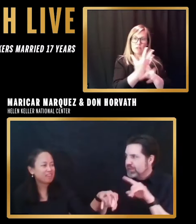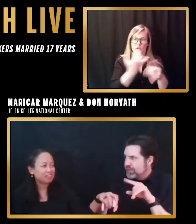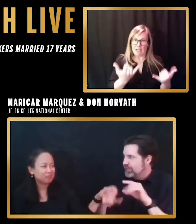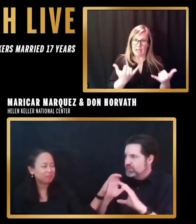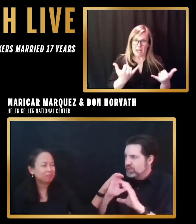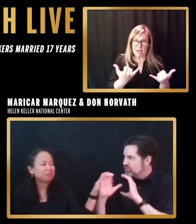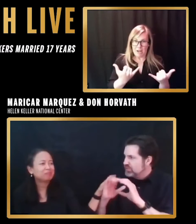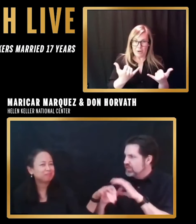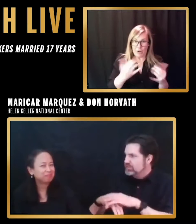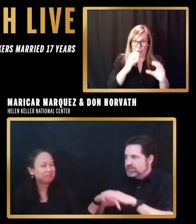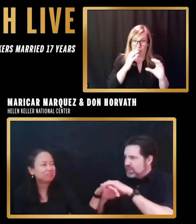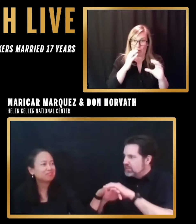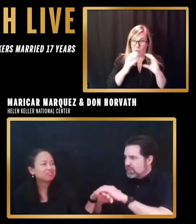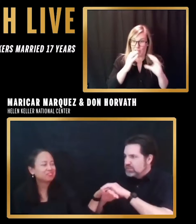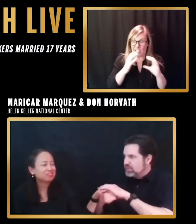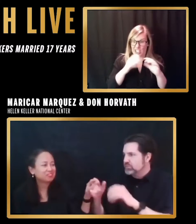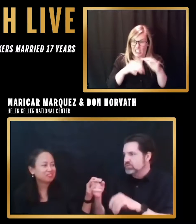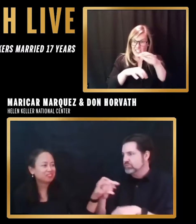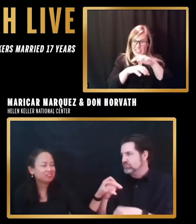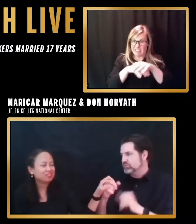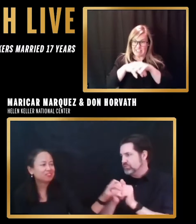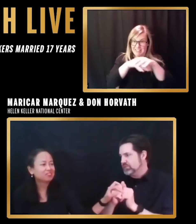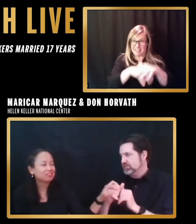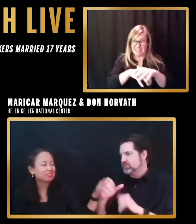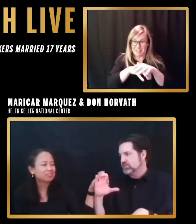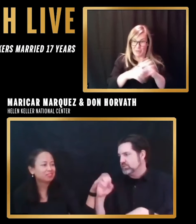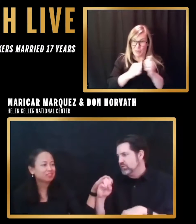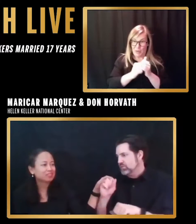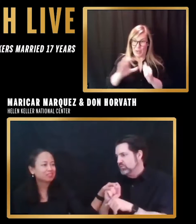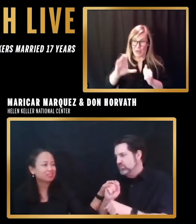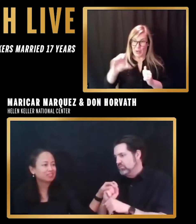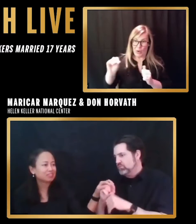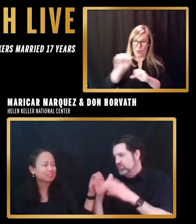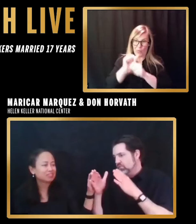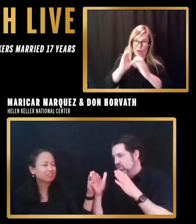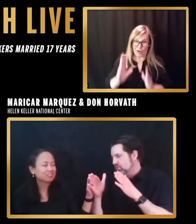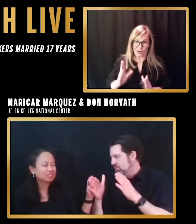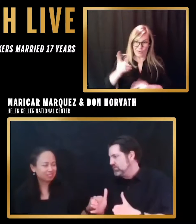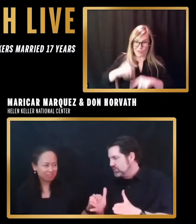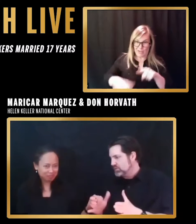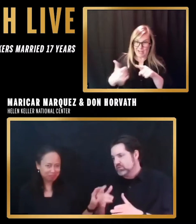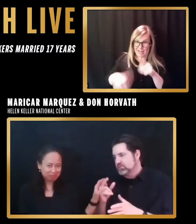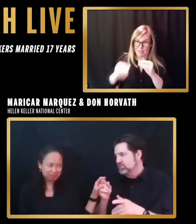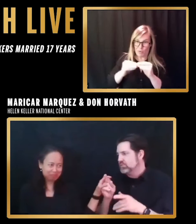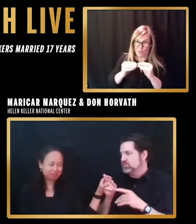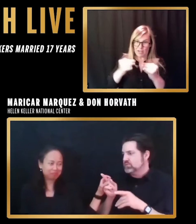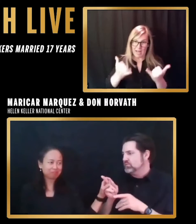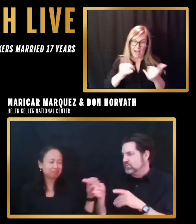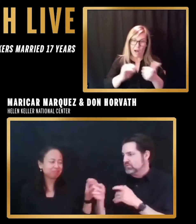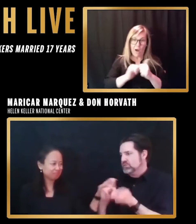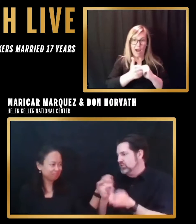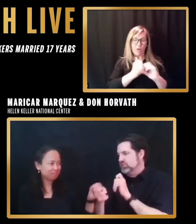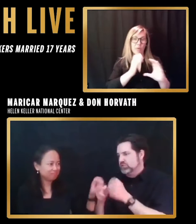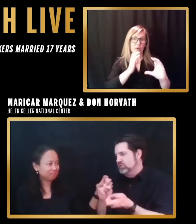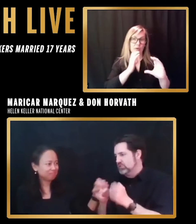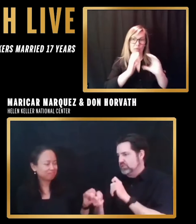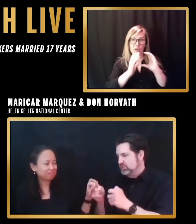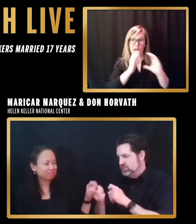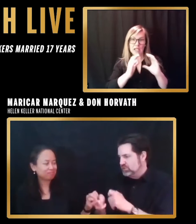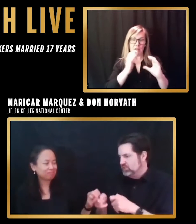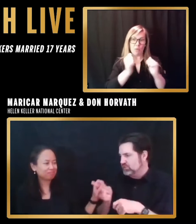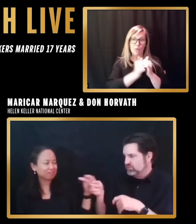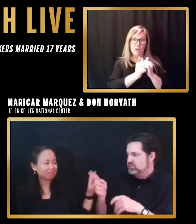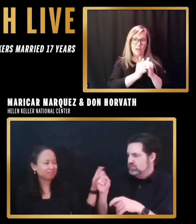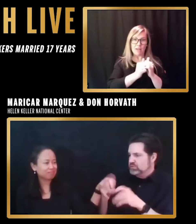communicate tactilely with your coworkers like you normally would. So what are some changes you've had to make around that in order to